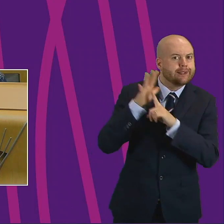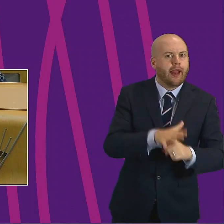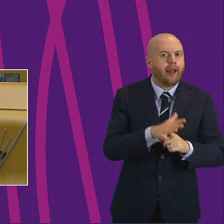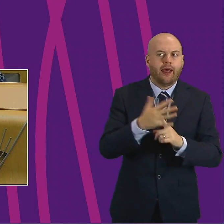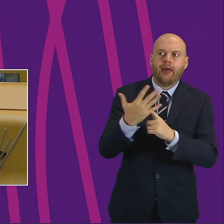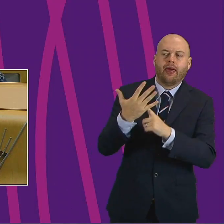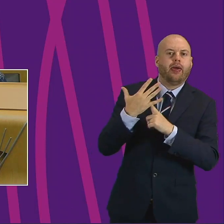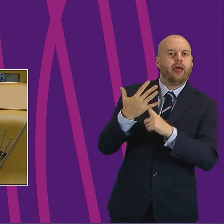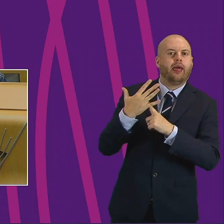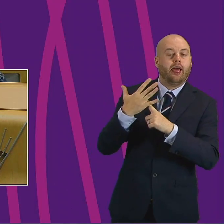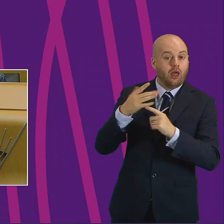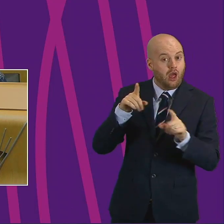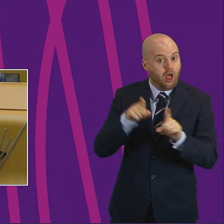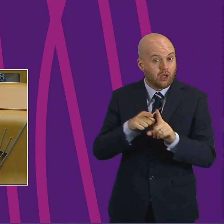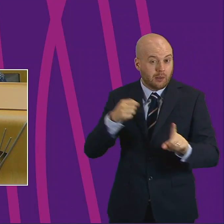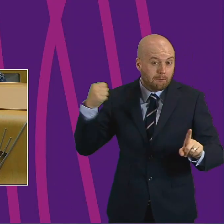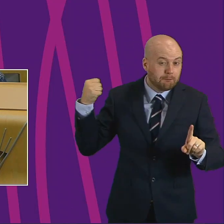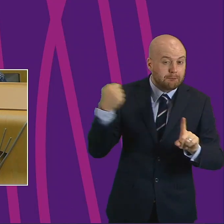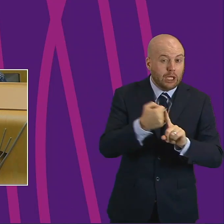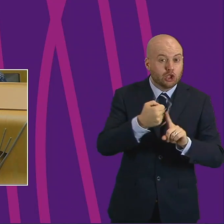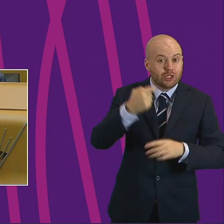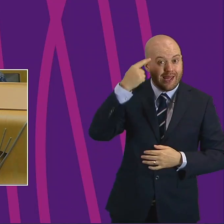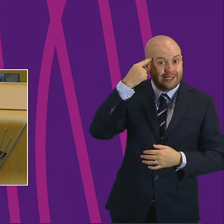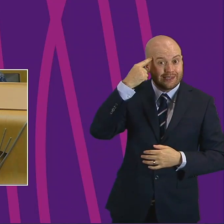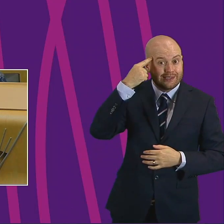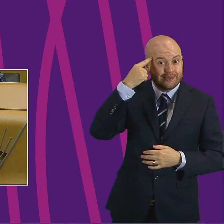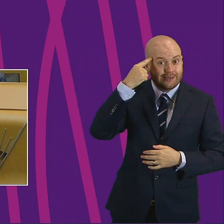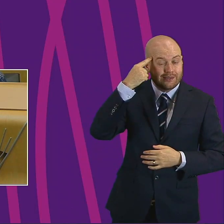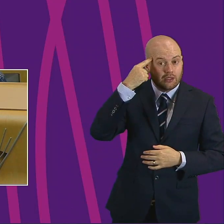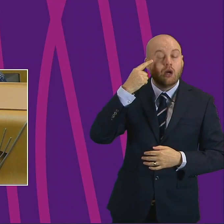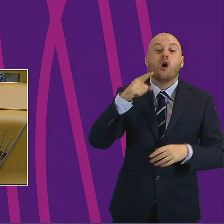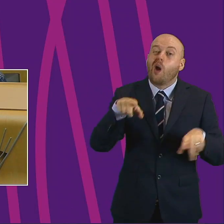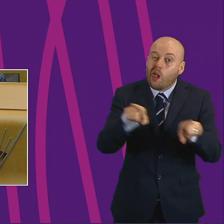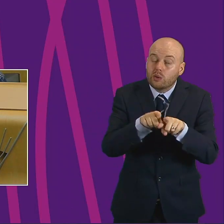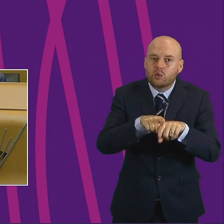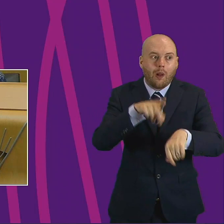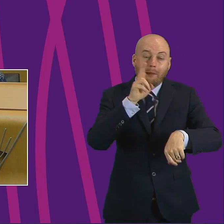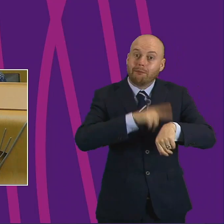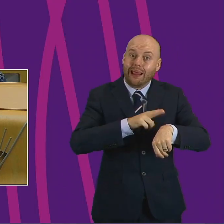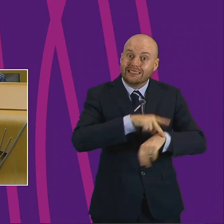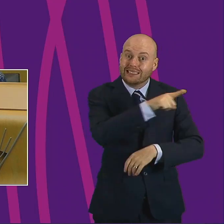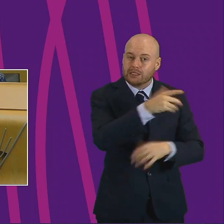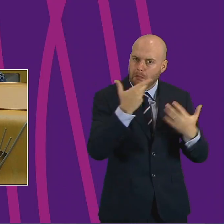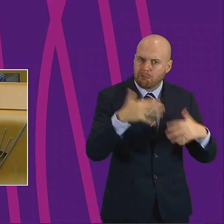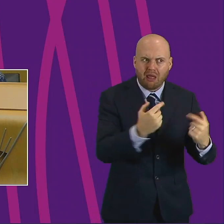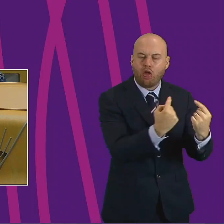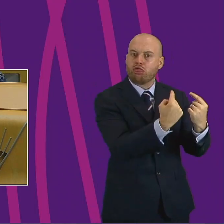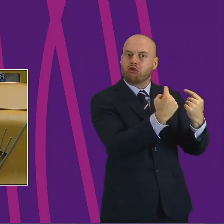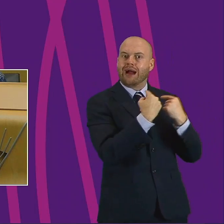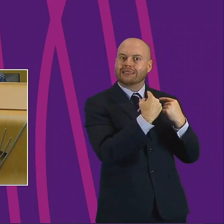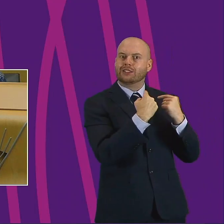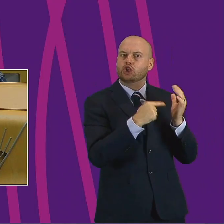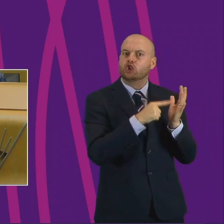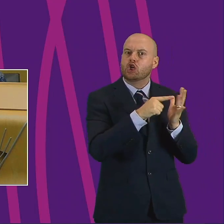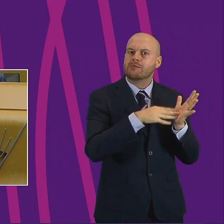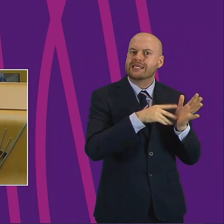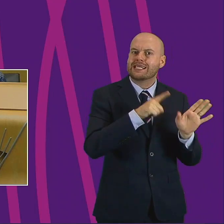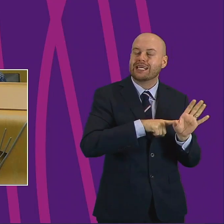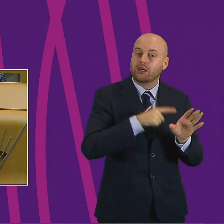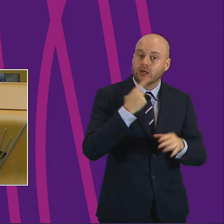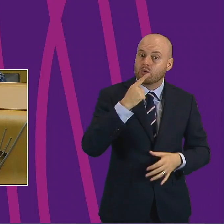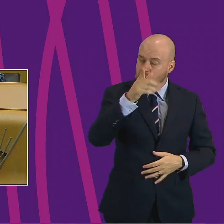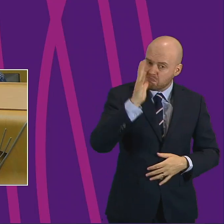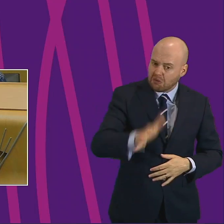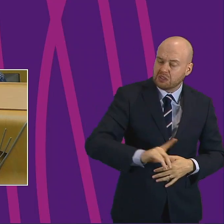Tommy, he was threatened with action by the police if he did not leave. A staff member of the Herald was also there, and I quote for the